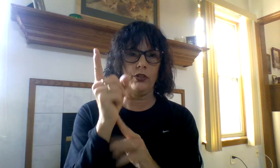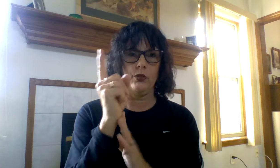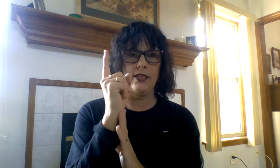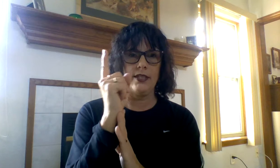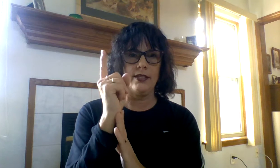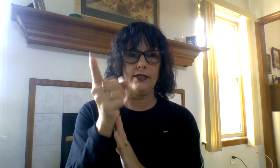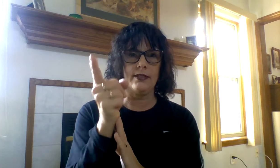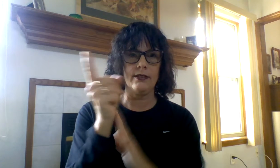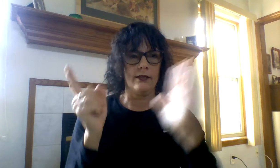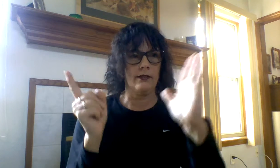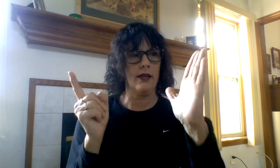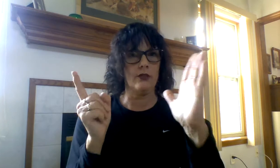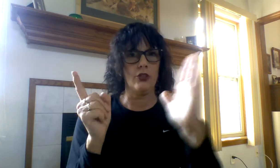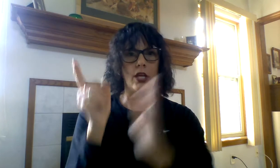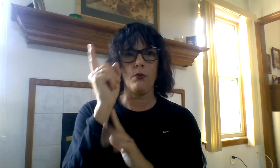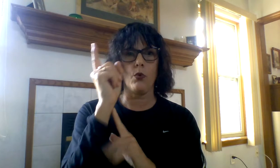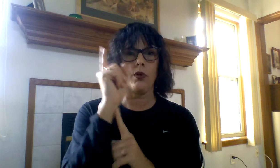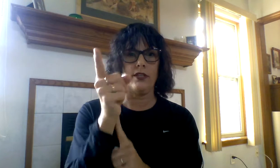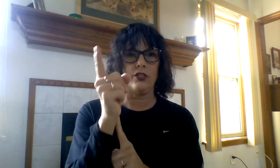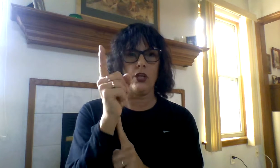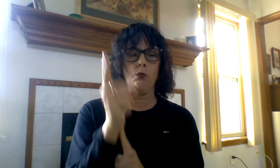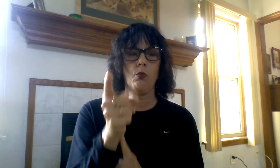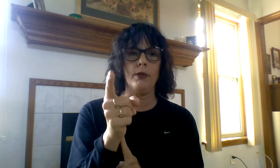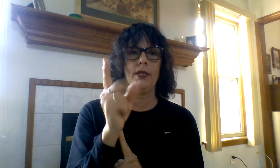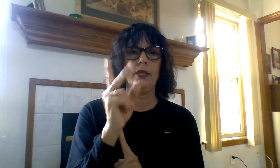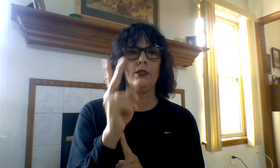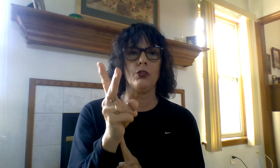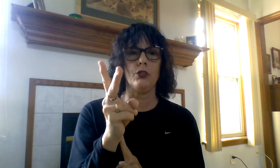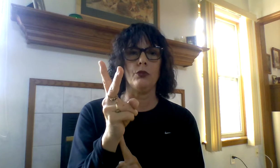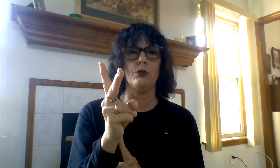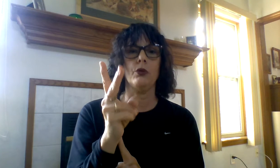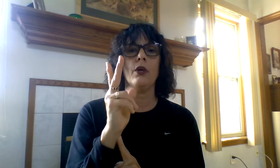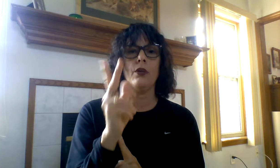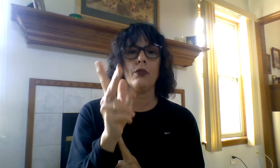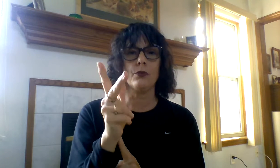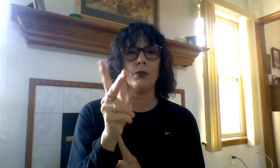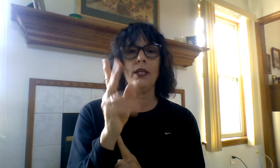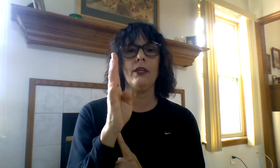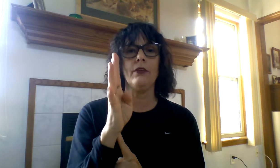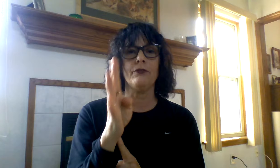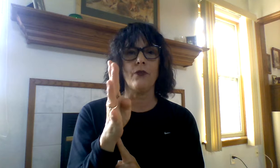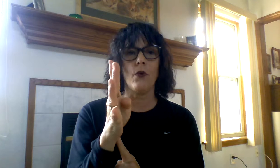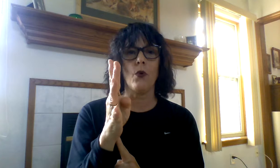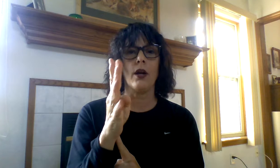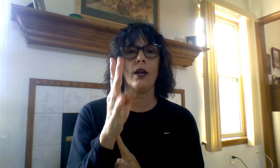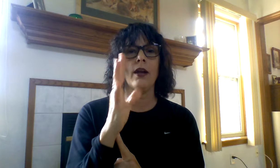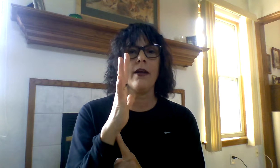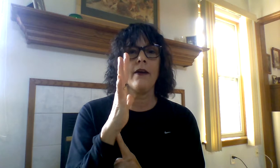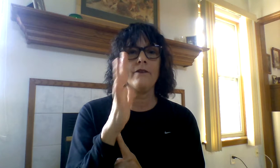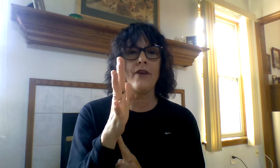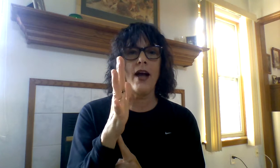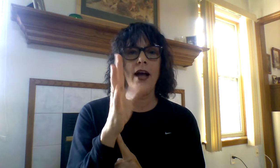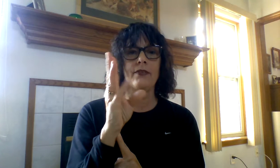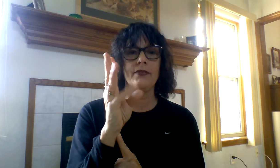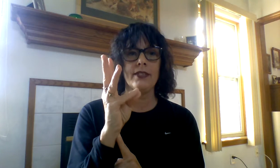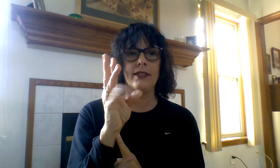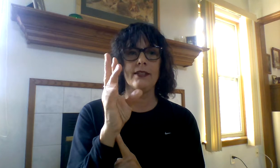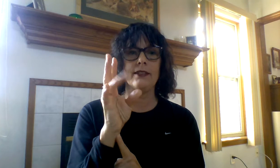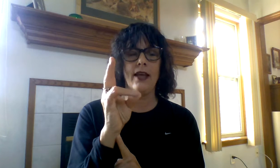use this shape or this shape. 1 minute, 2, 3, 4, 5, 6,